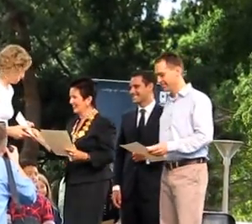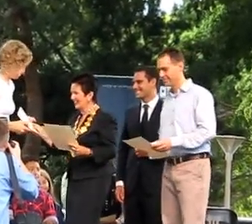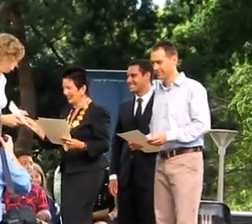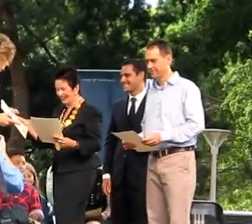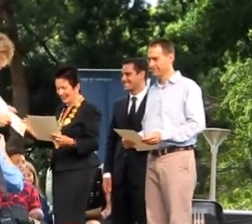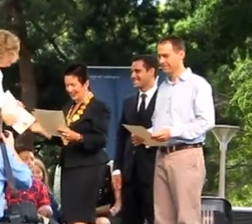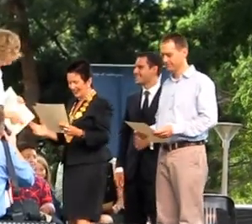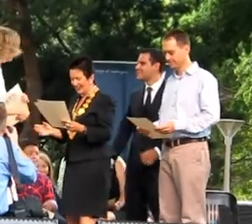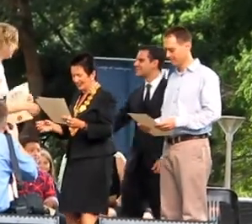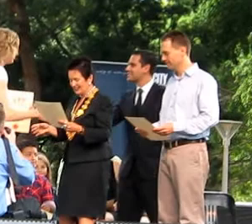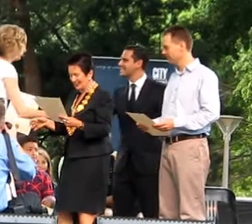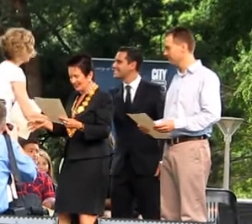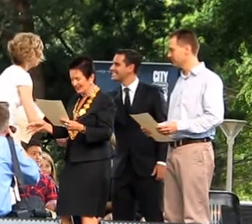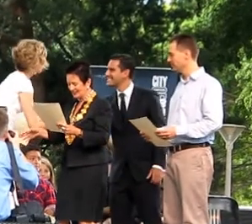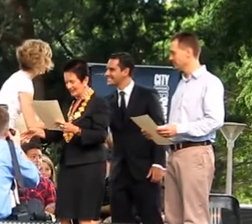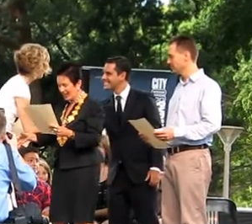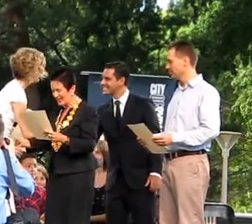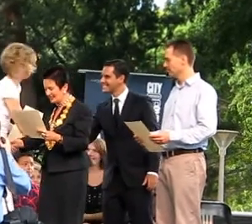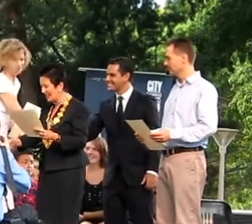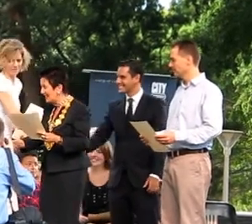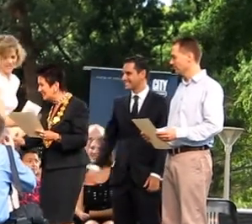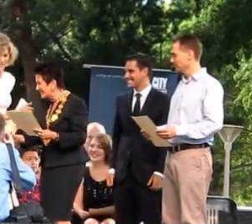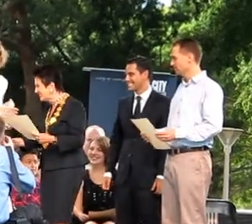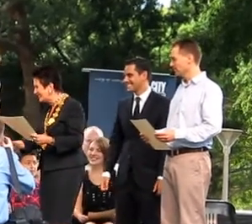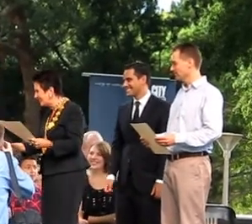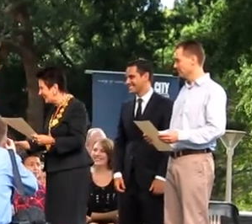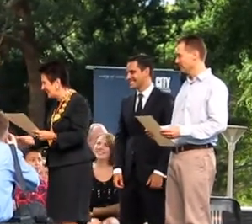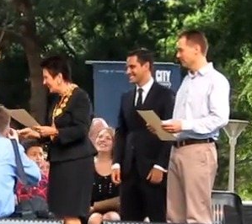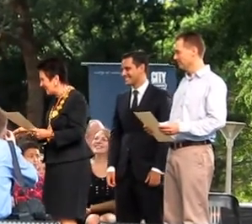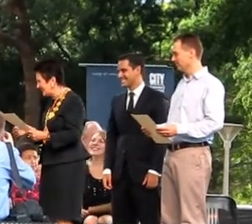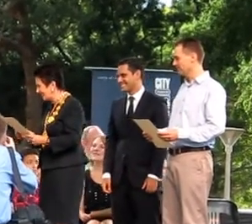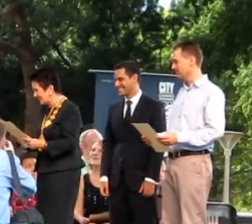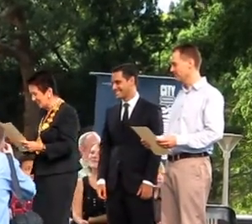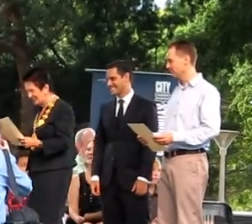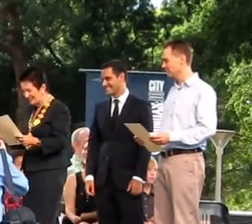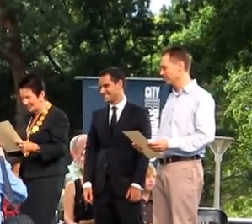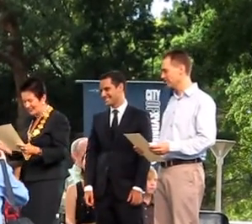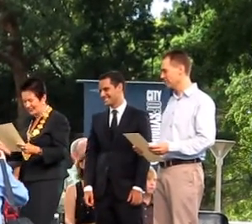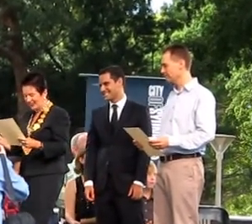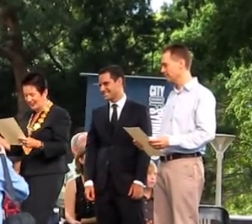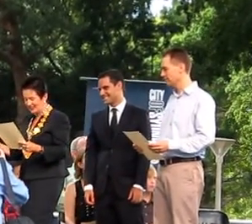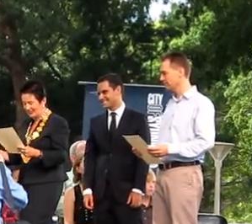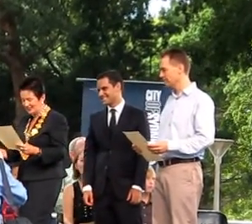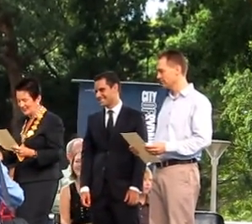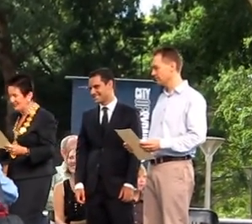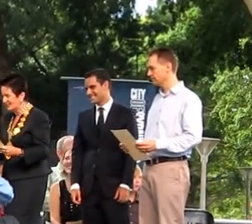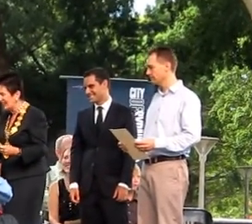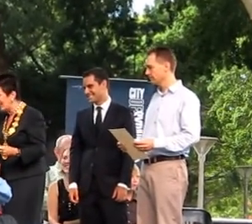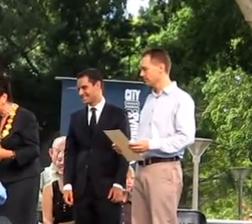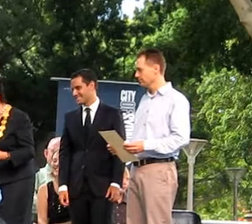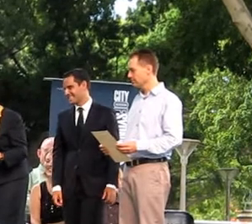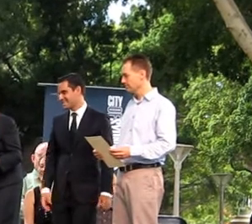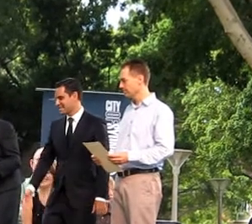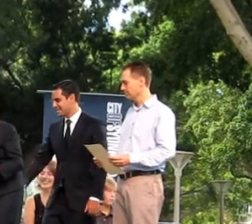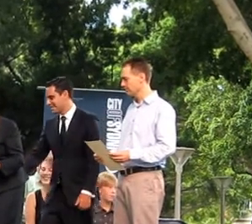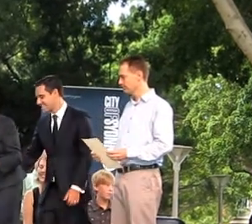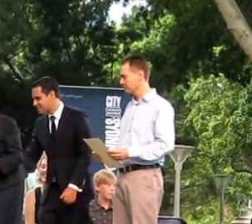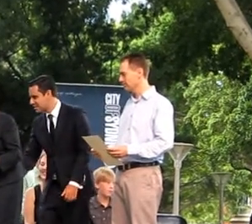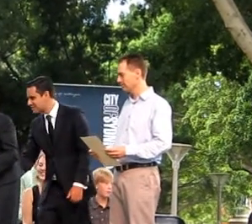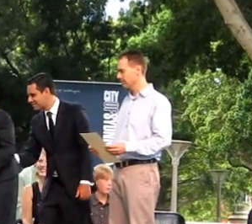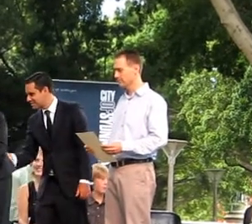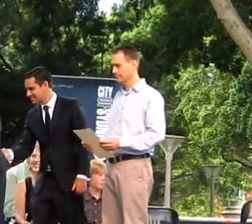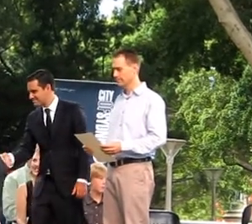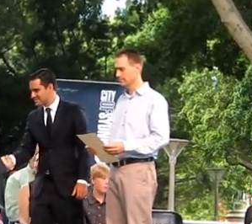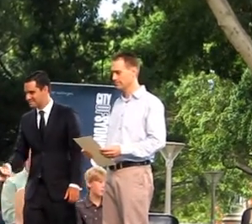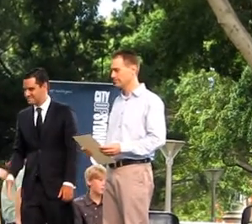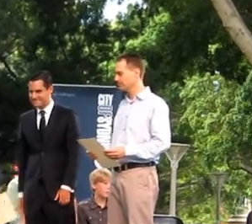Realising a dream for the Parkers was moving to Australia to provide their family with a country filled with freedom and opportunity, to have a chance to live where their